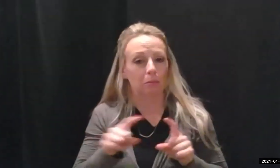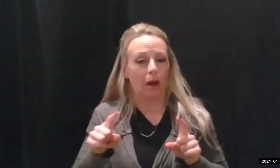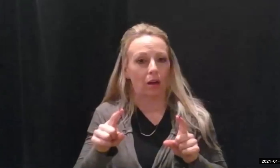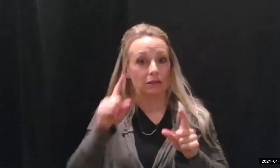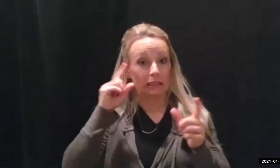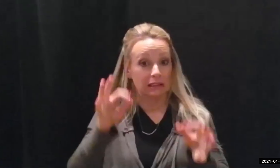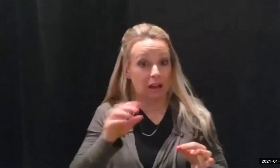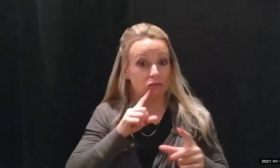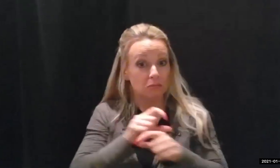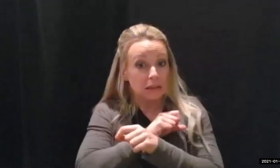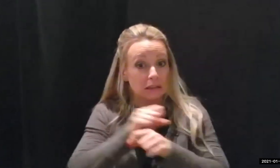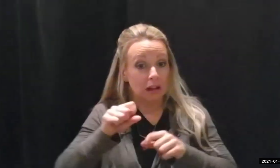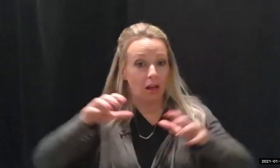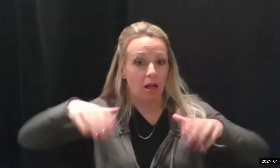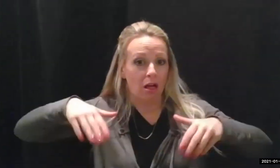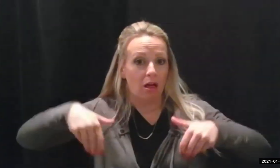know.